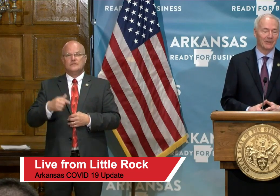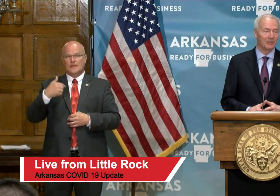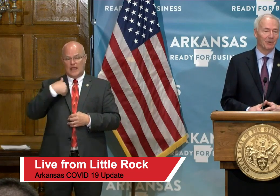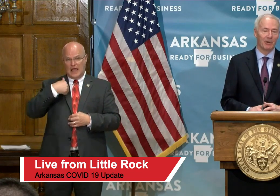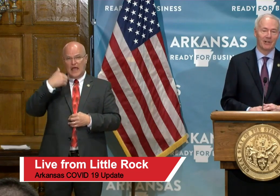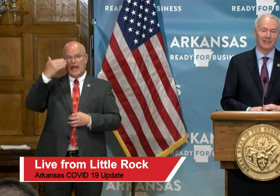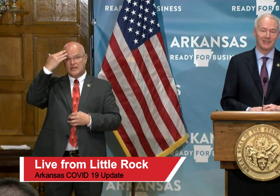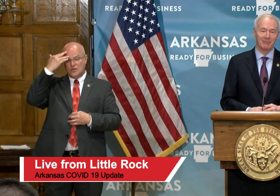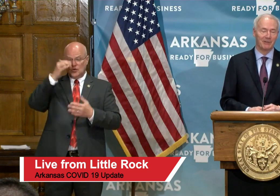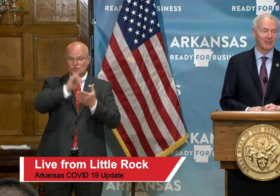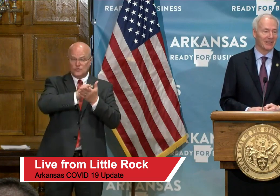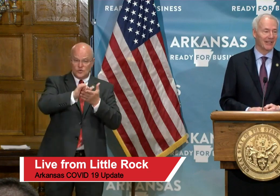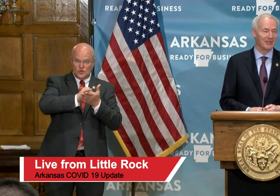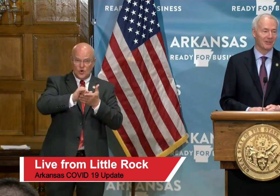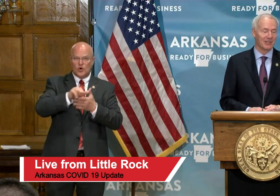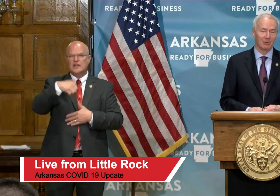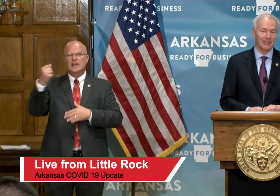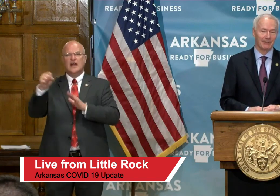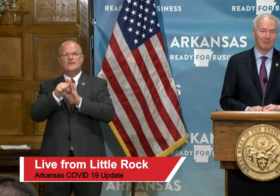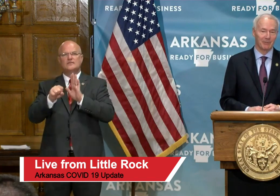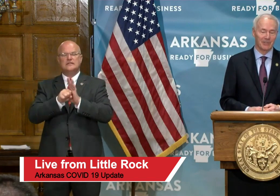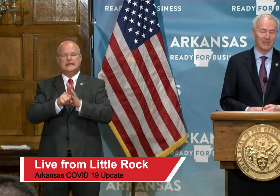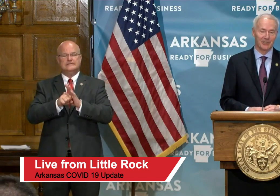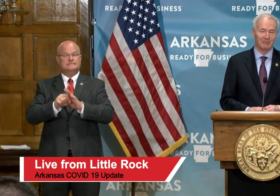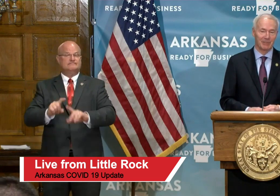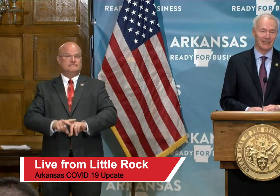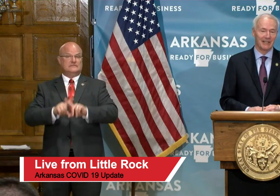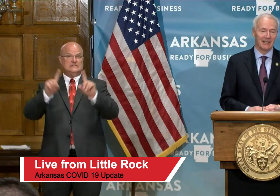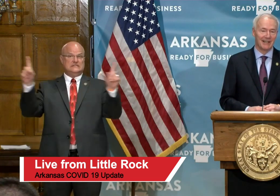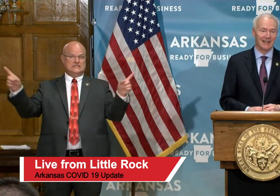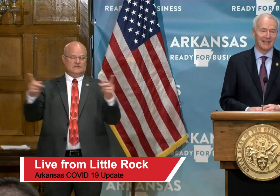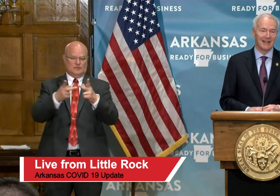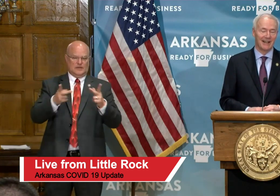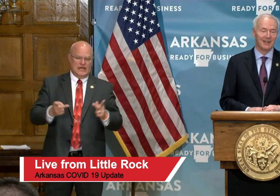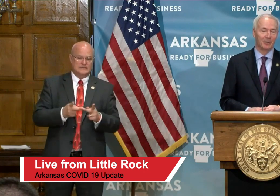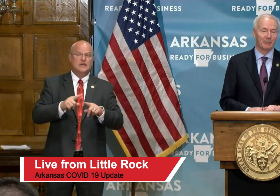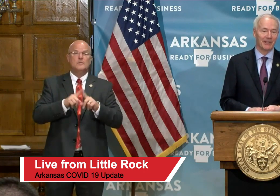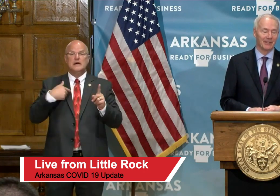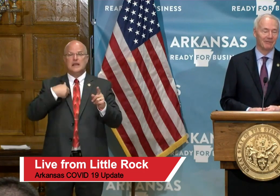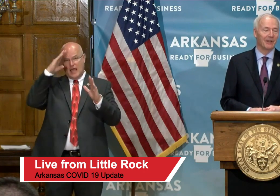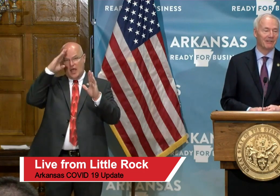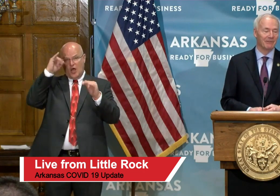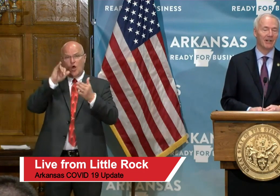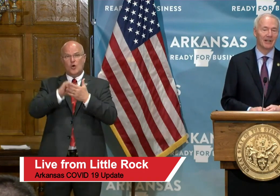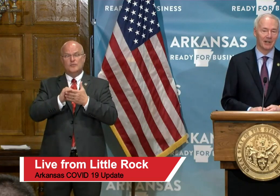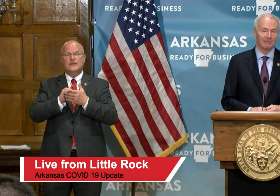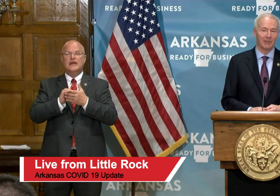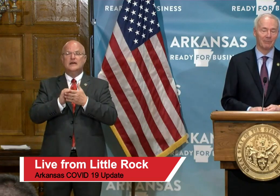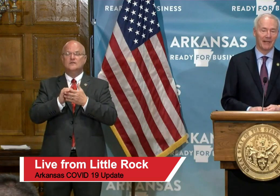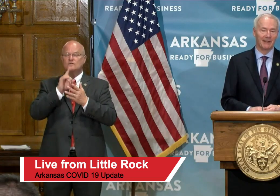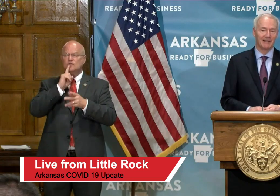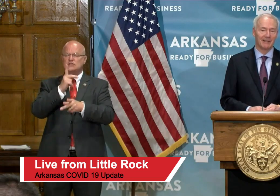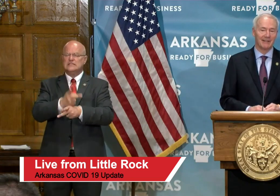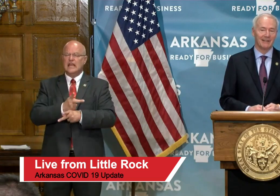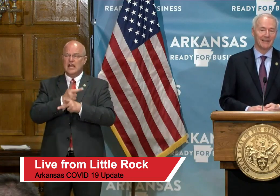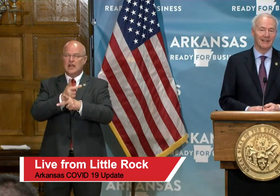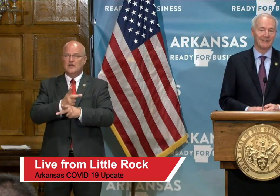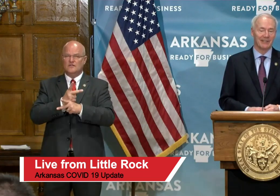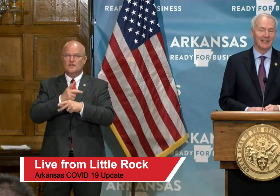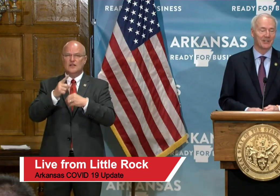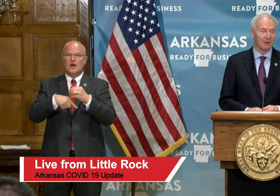I know that New York and some other states are in a totally different position, but I hope that they're very, very careful